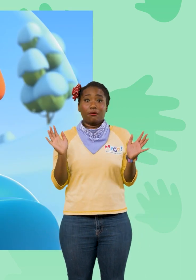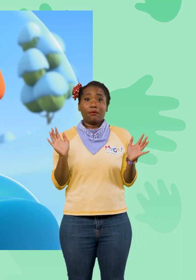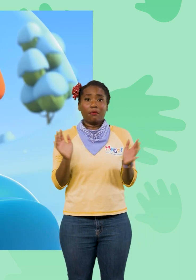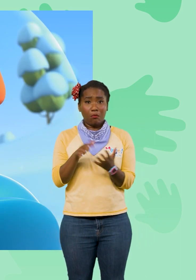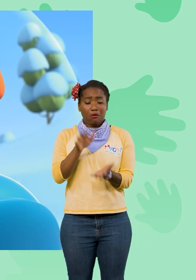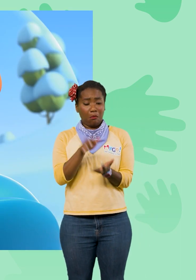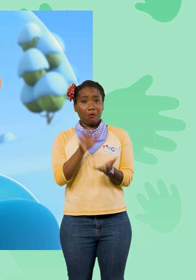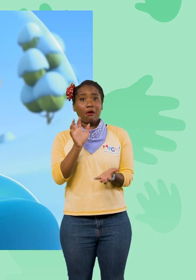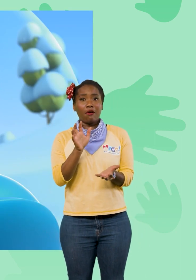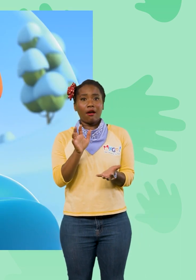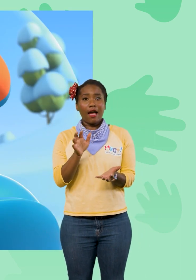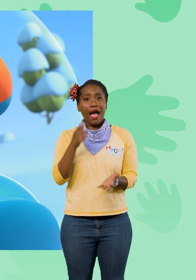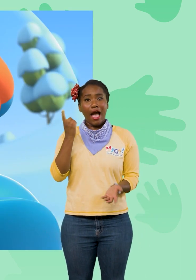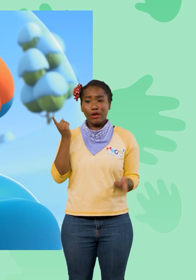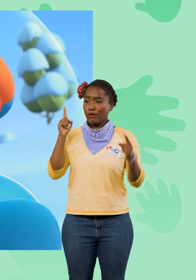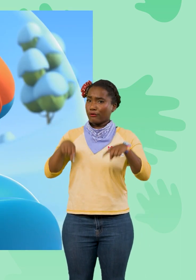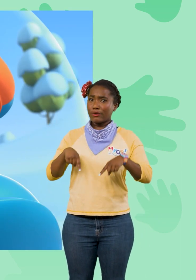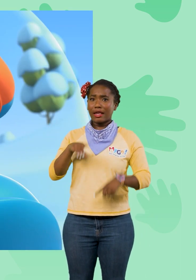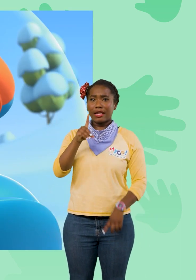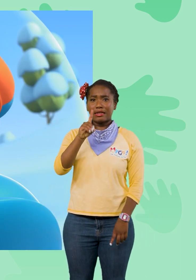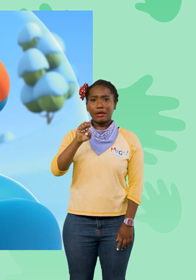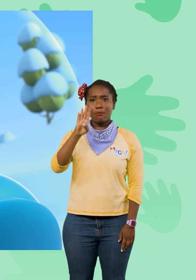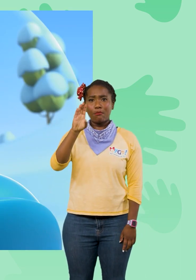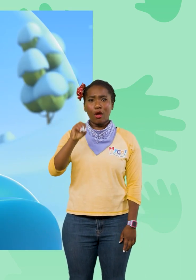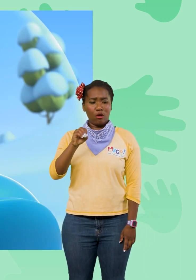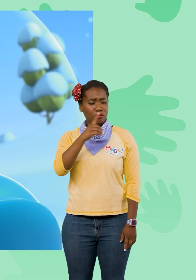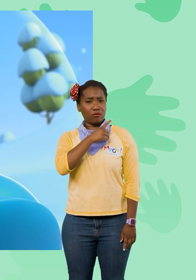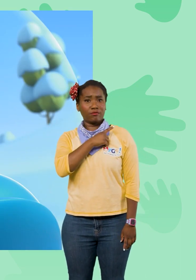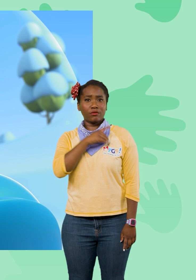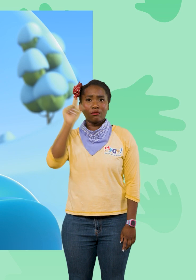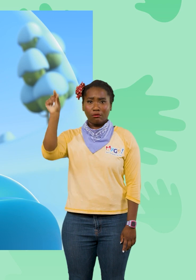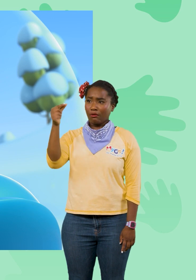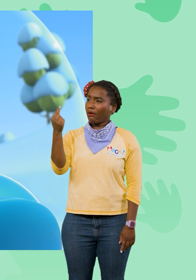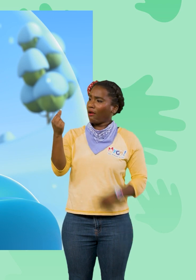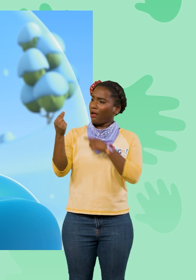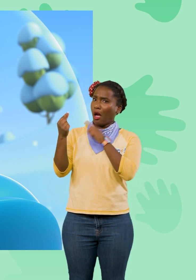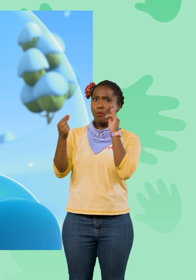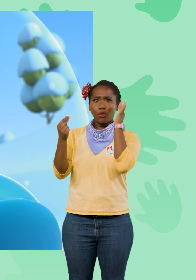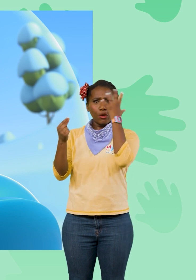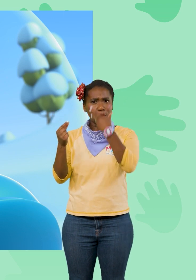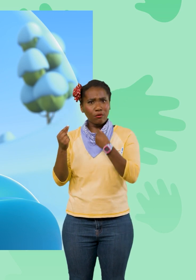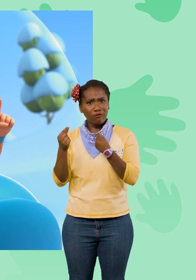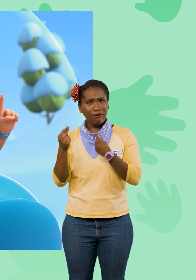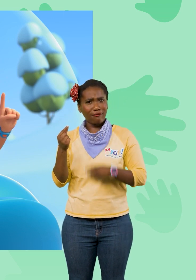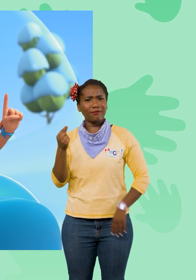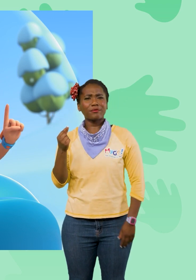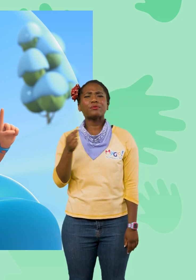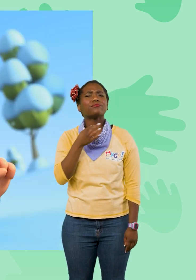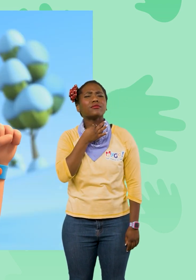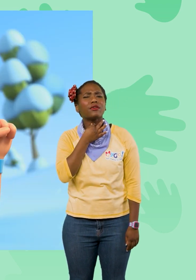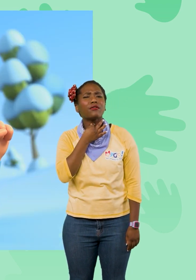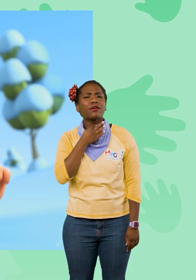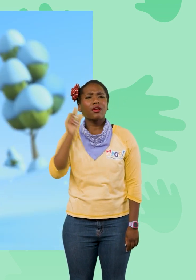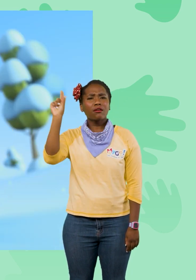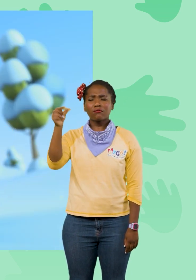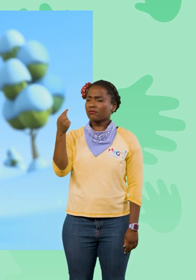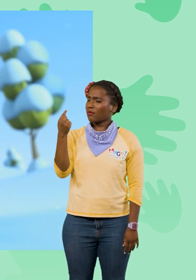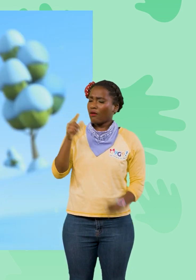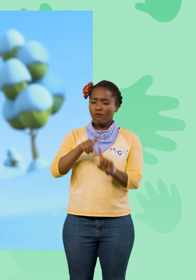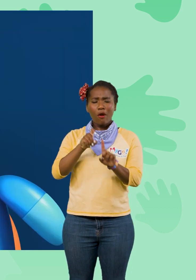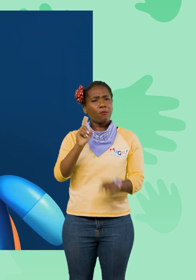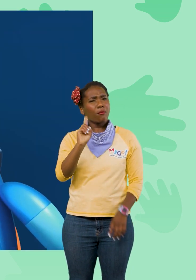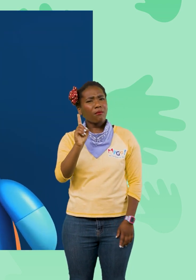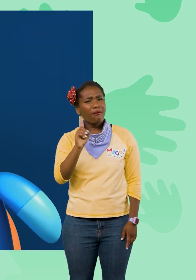Whoa! I agree, D.Bo. Snowflakes are beautiful. I wonder, how is a